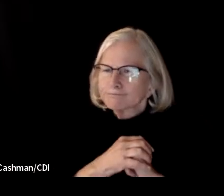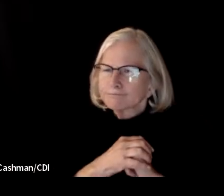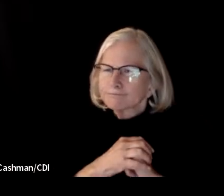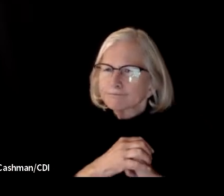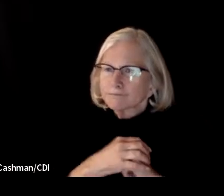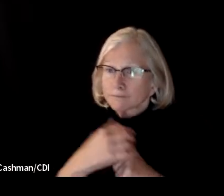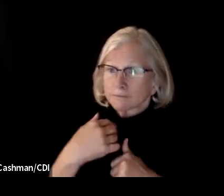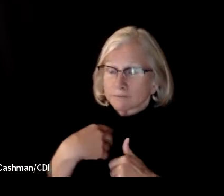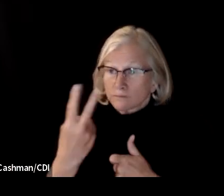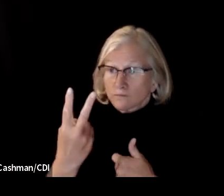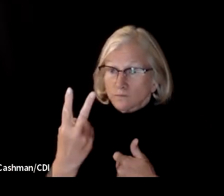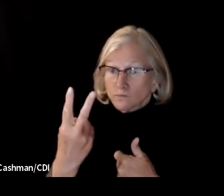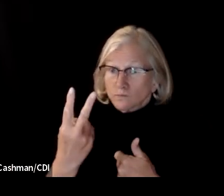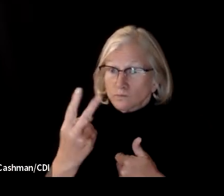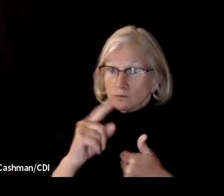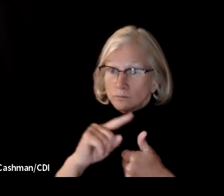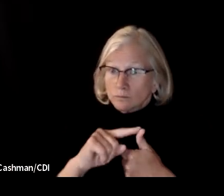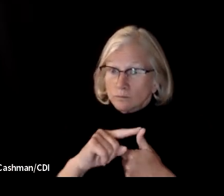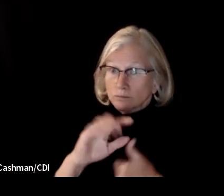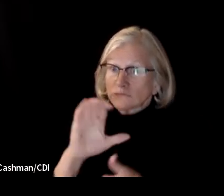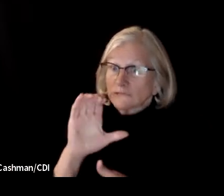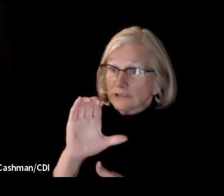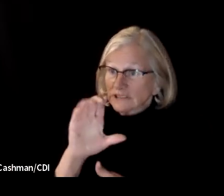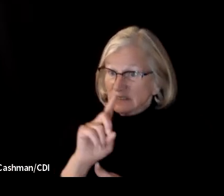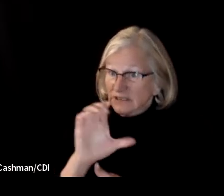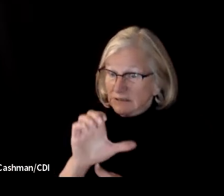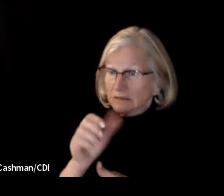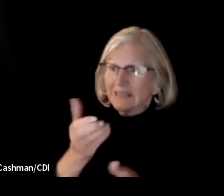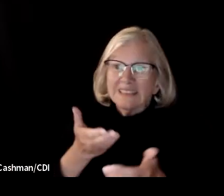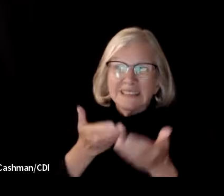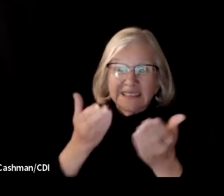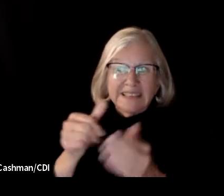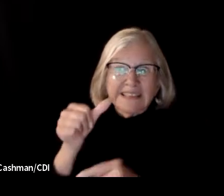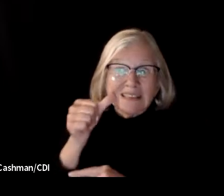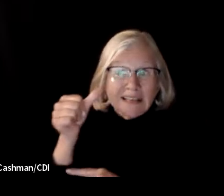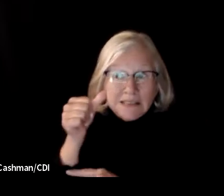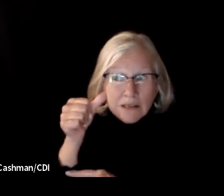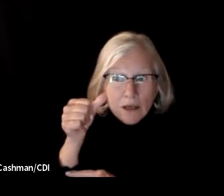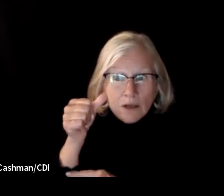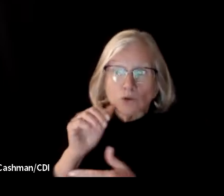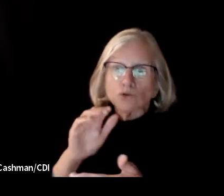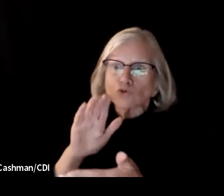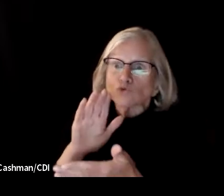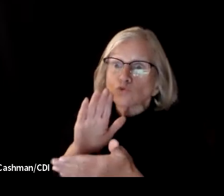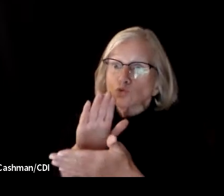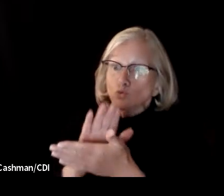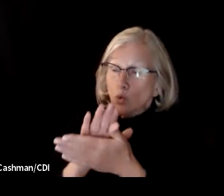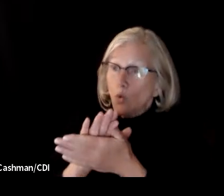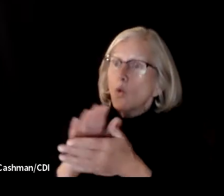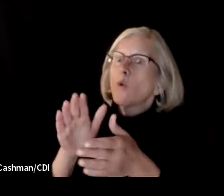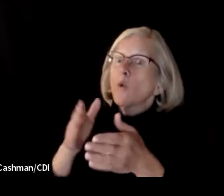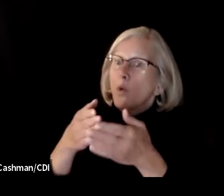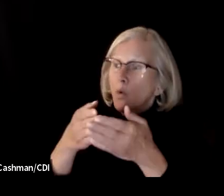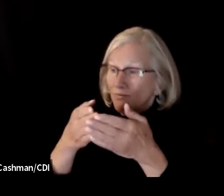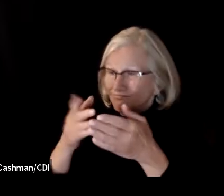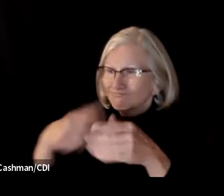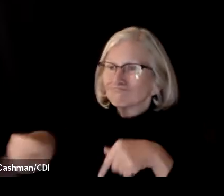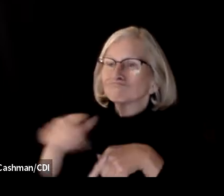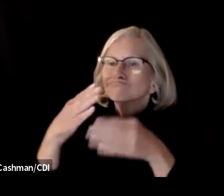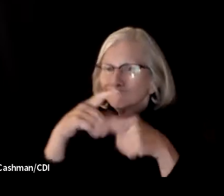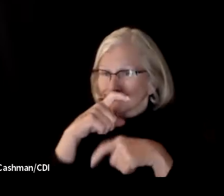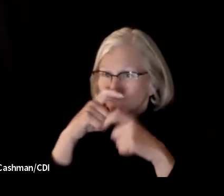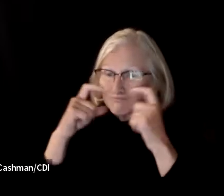that the CDC said yesterday. This school guidance, which is universal masking, regardless of vaccination